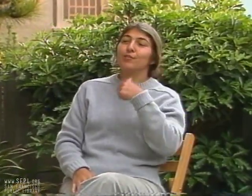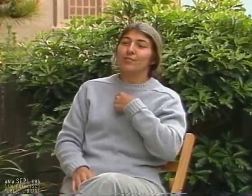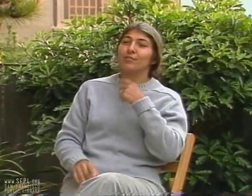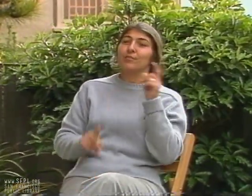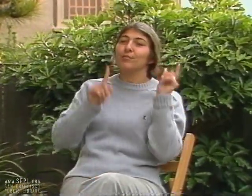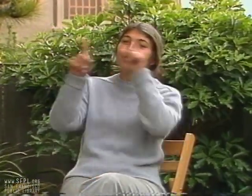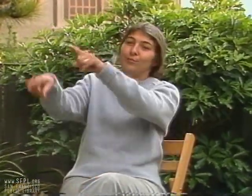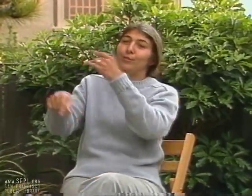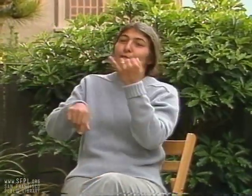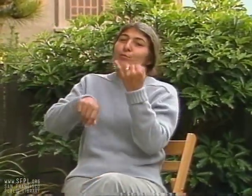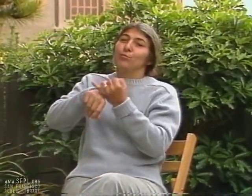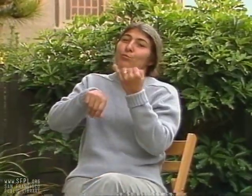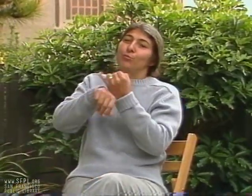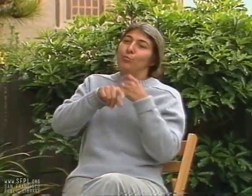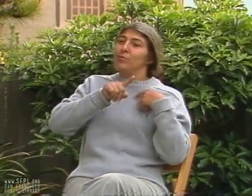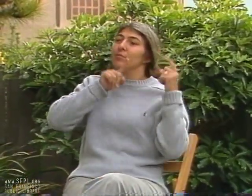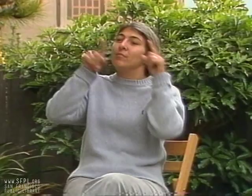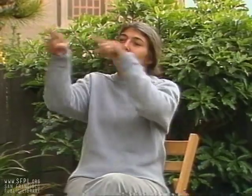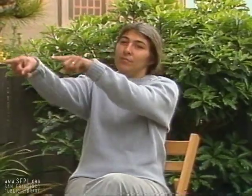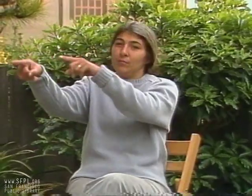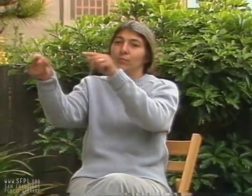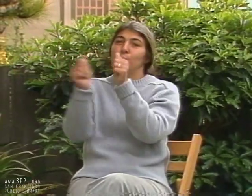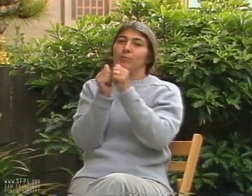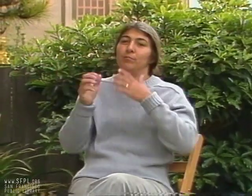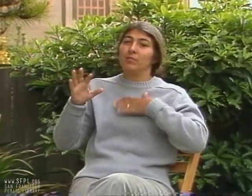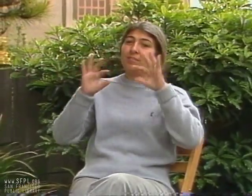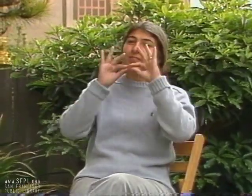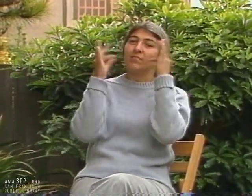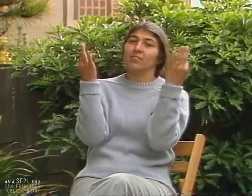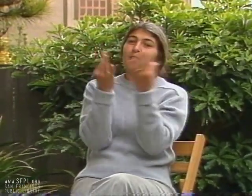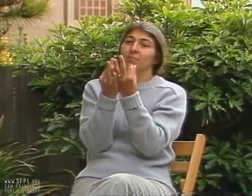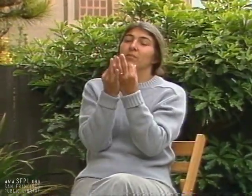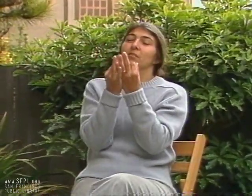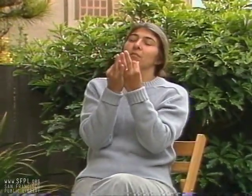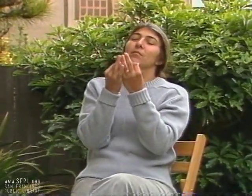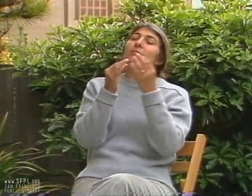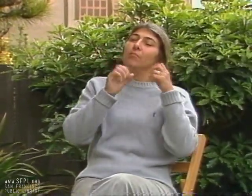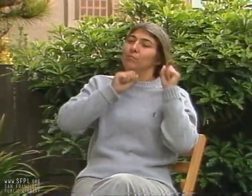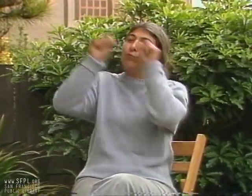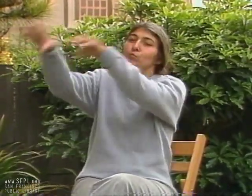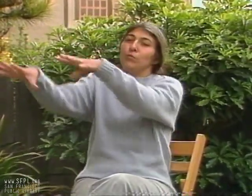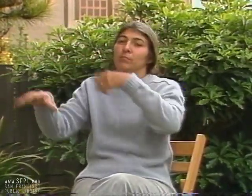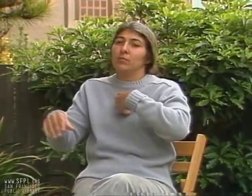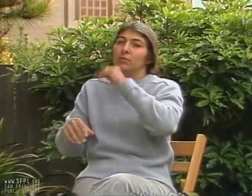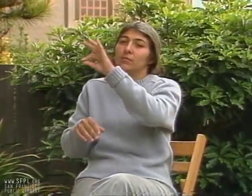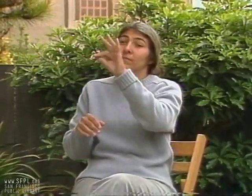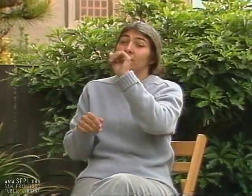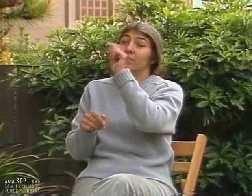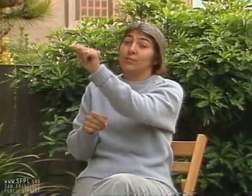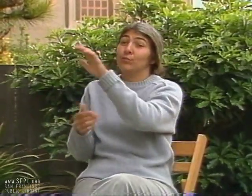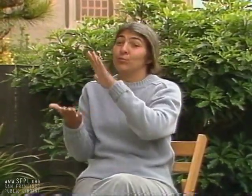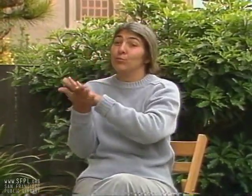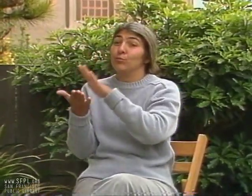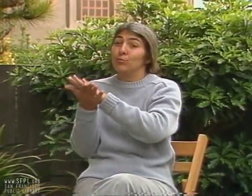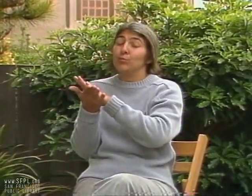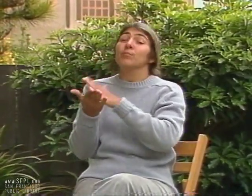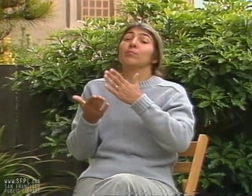When I was a little girl, I remember my family taking me back to the deaf school. We always made dropping me off a family